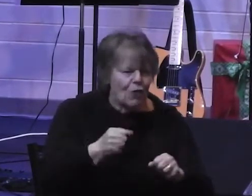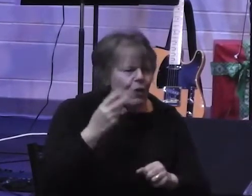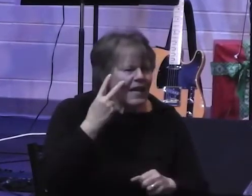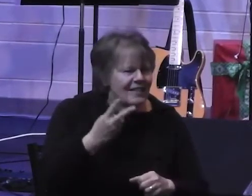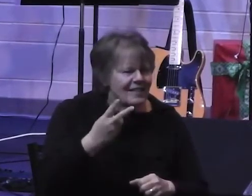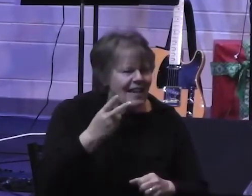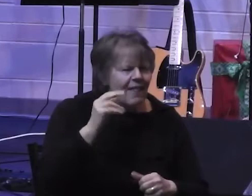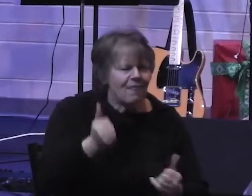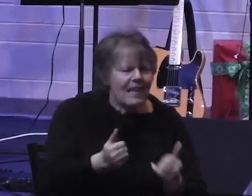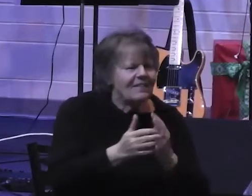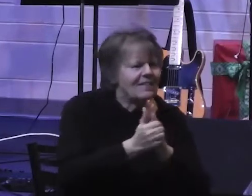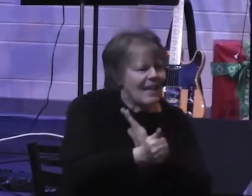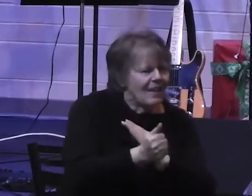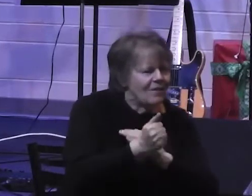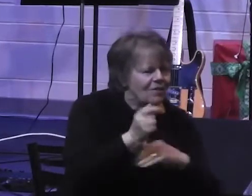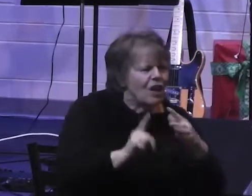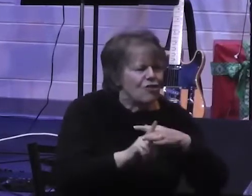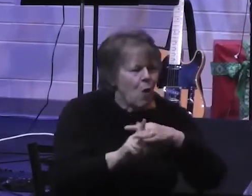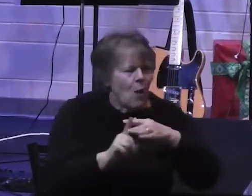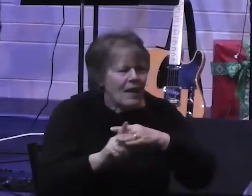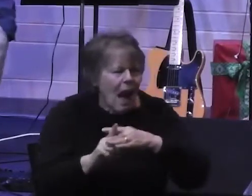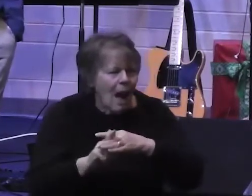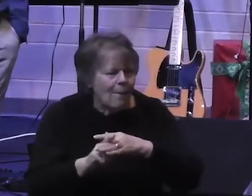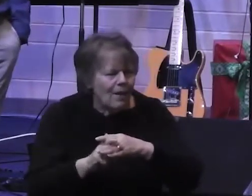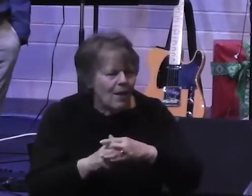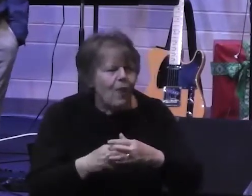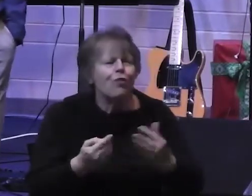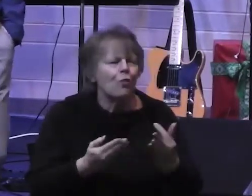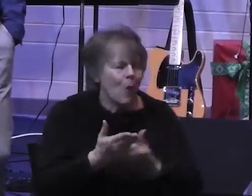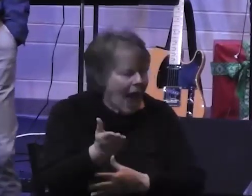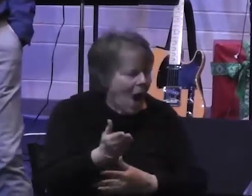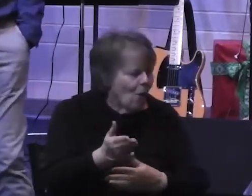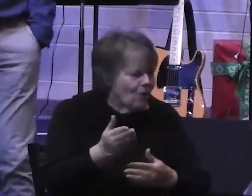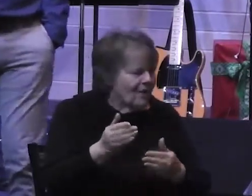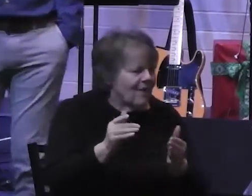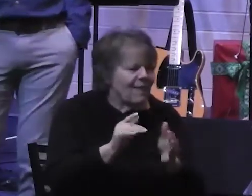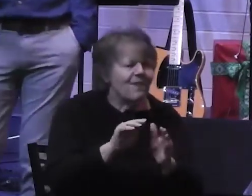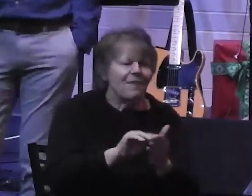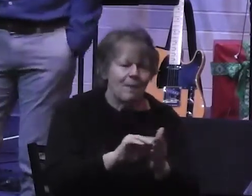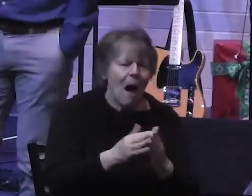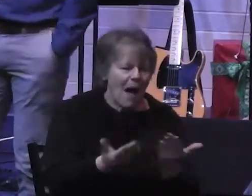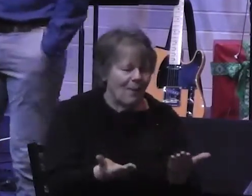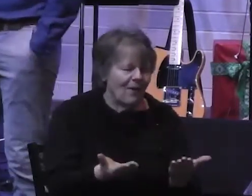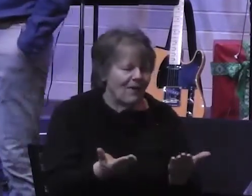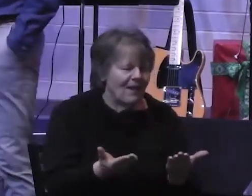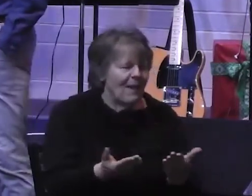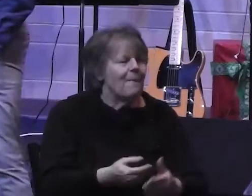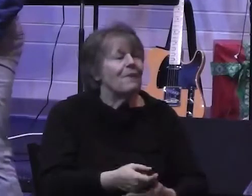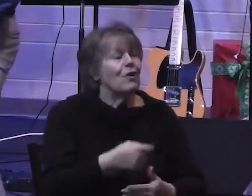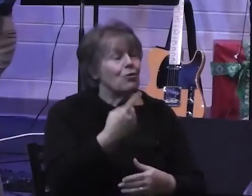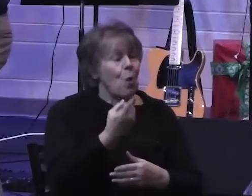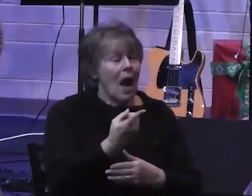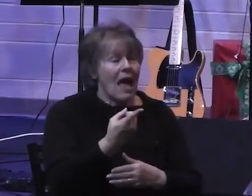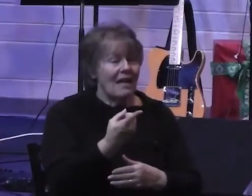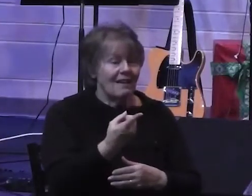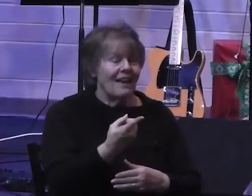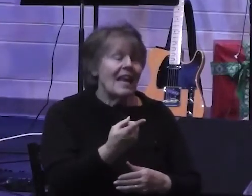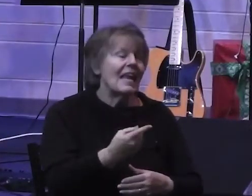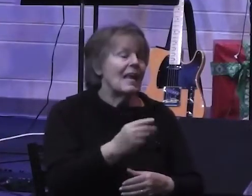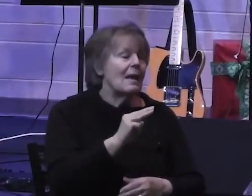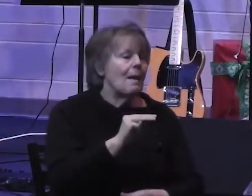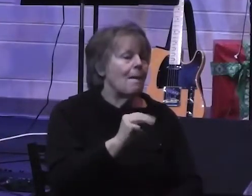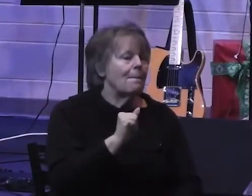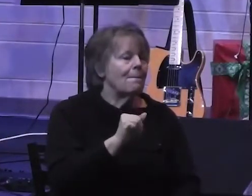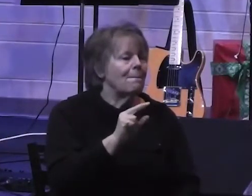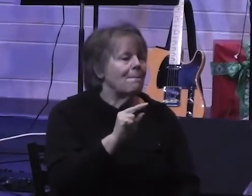skills appearing all over the scriptures. There's this story, we're going to look at two stories. There's one, it's in Matthew 22, you don't have to go